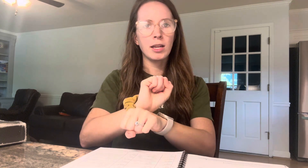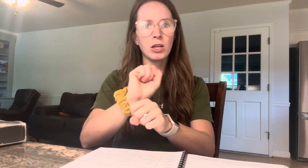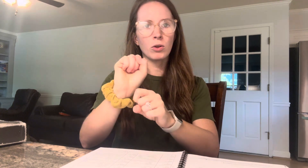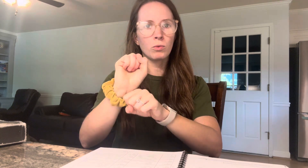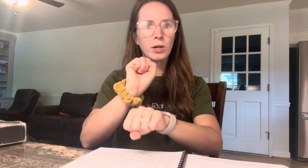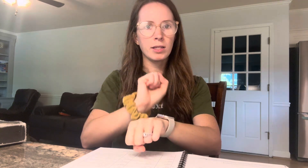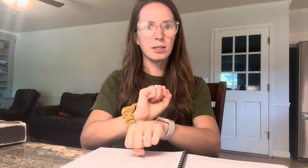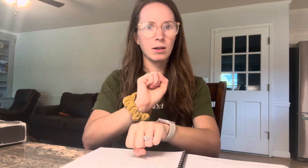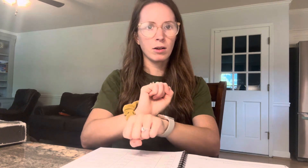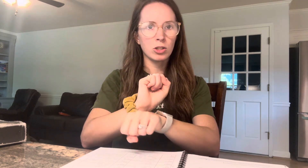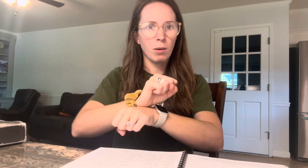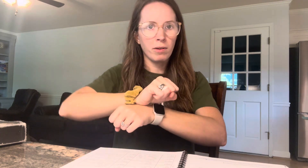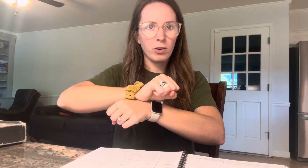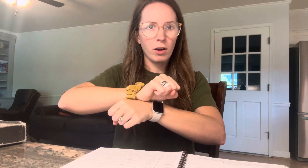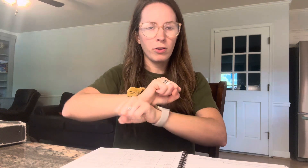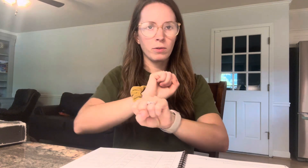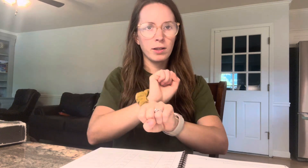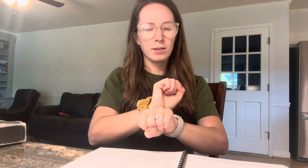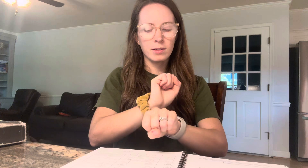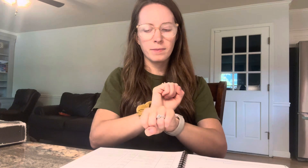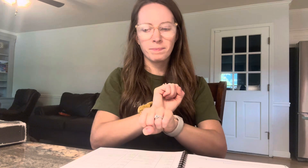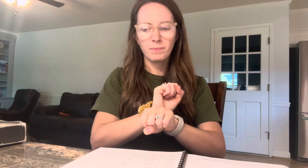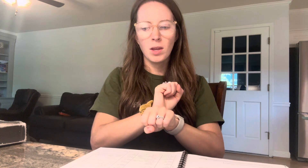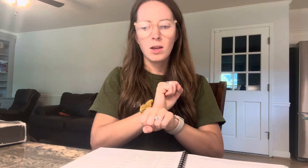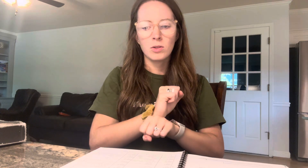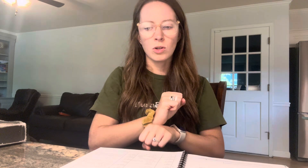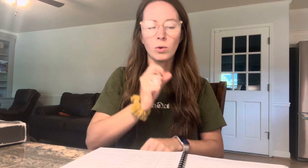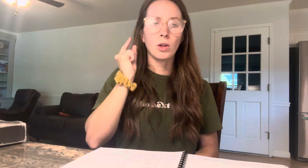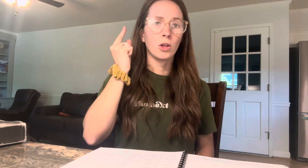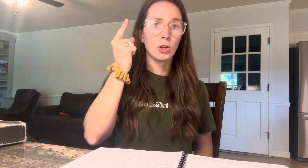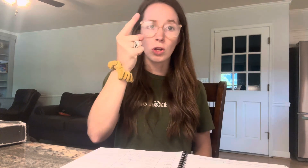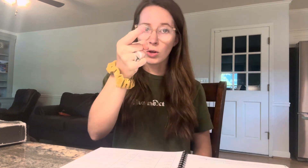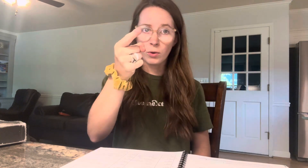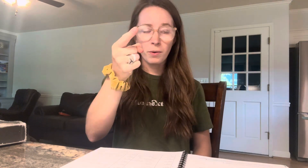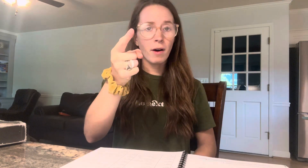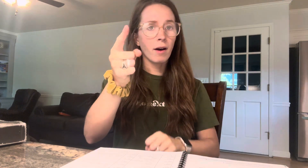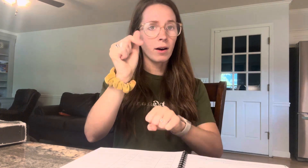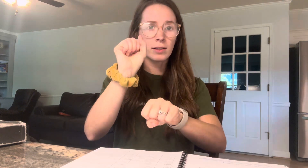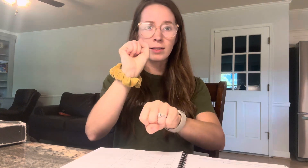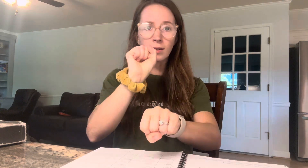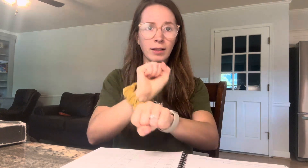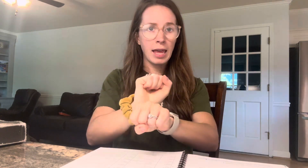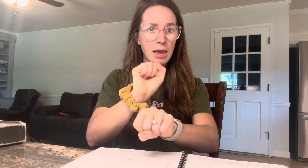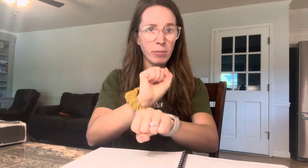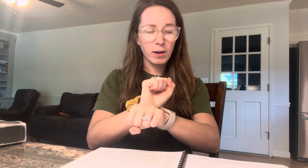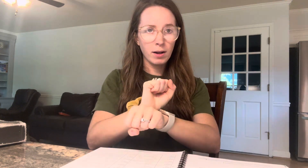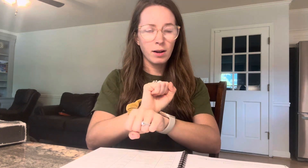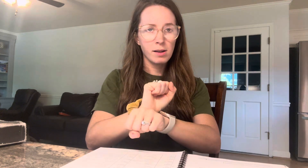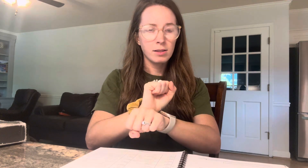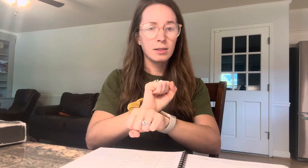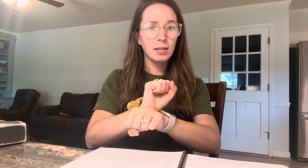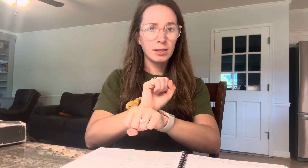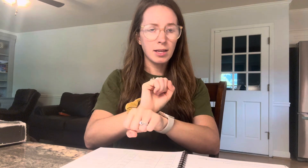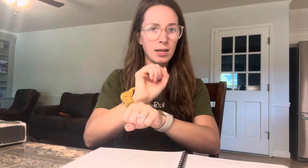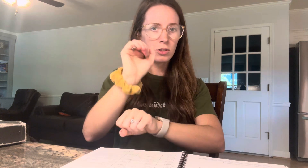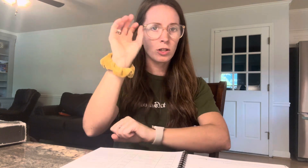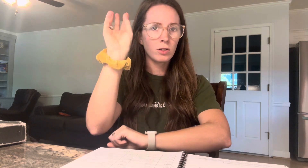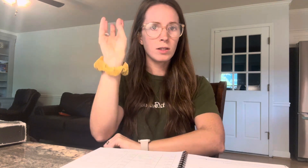your wrist on top of your other wrist. So you are to labor 6 days. You're going to do the sign